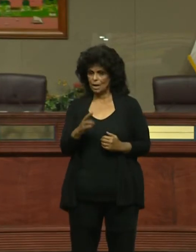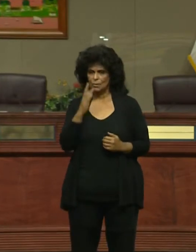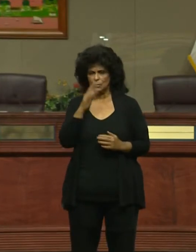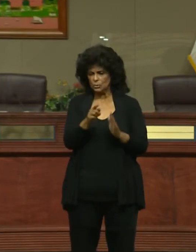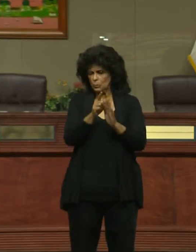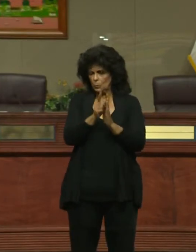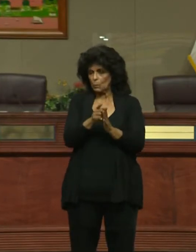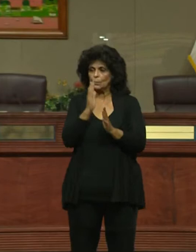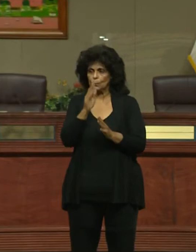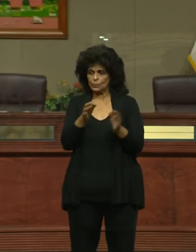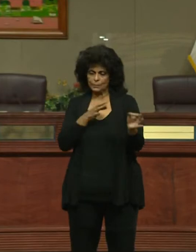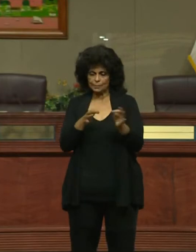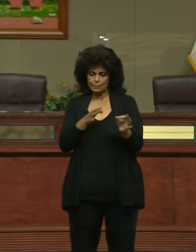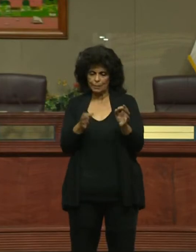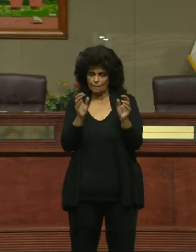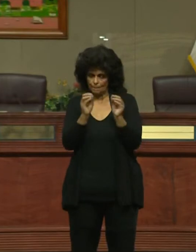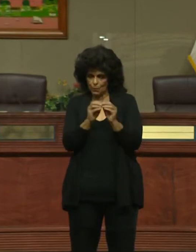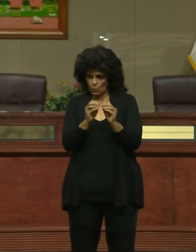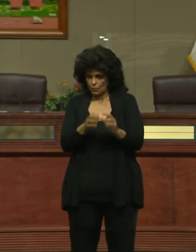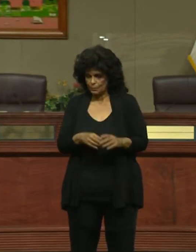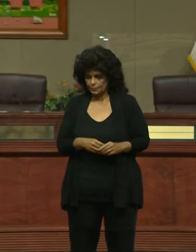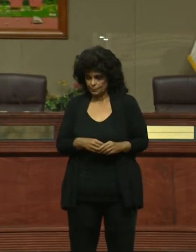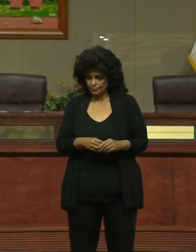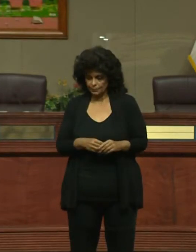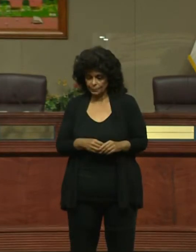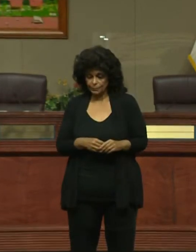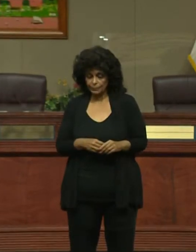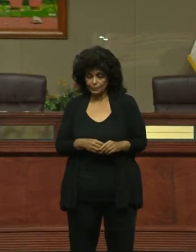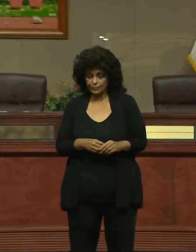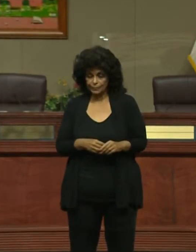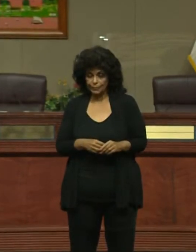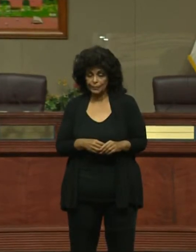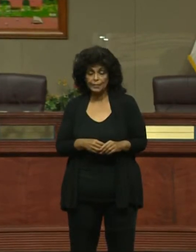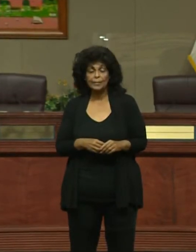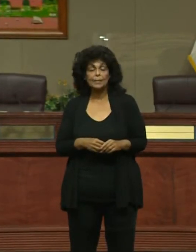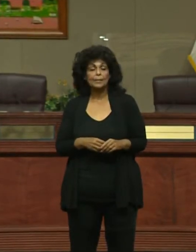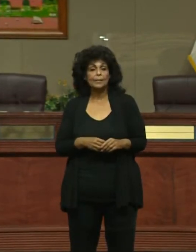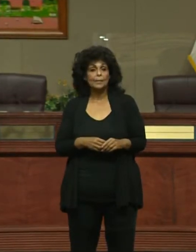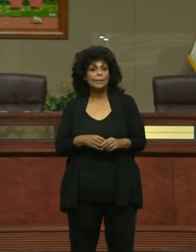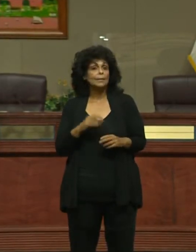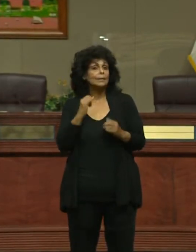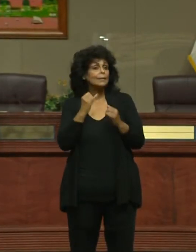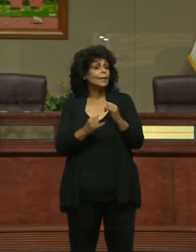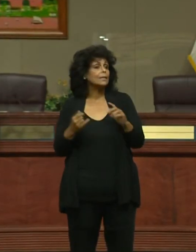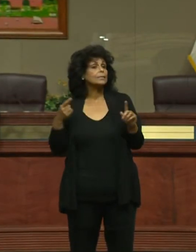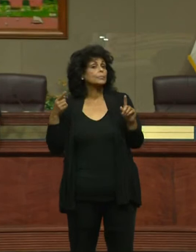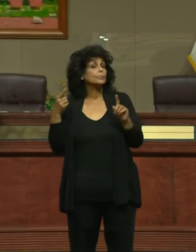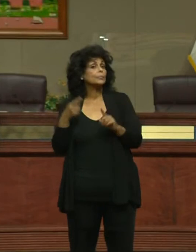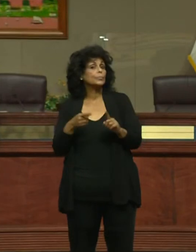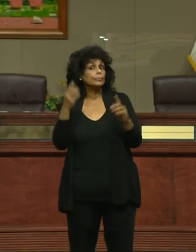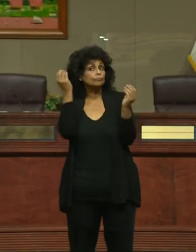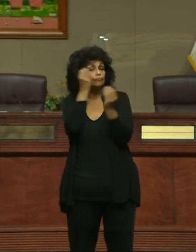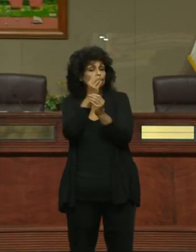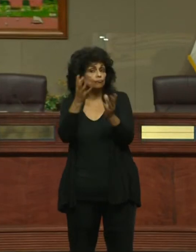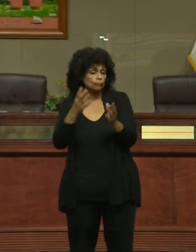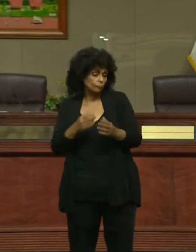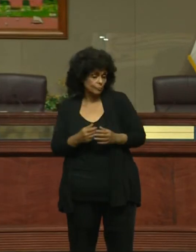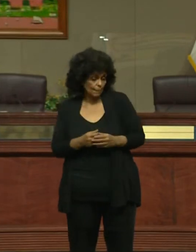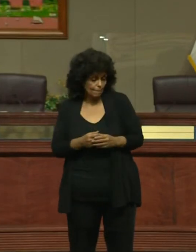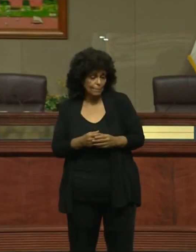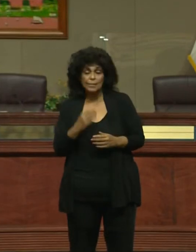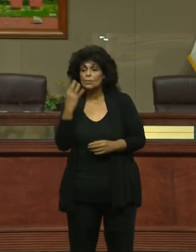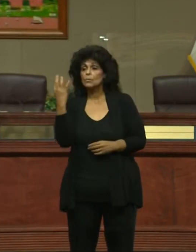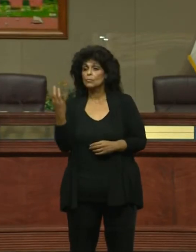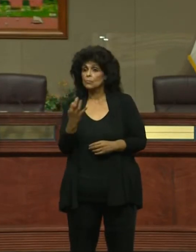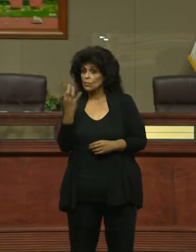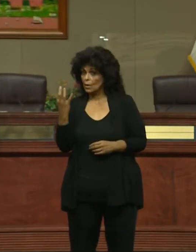a few moments. And the last thing that I will tell you is that Friday we